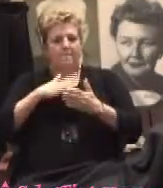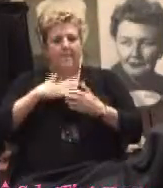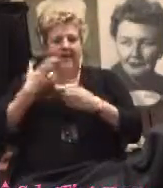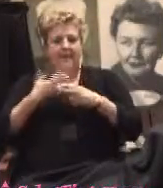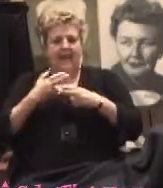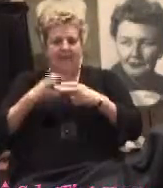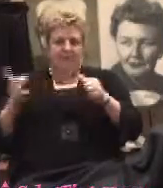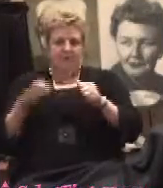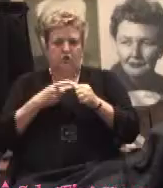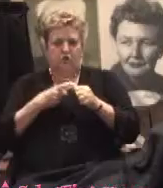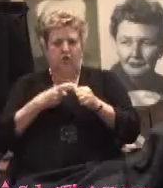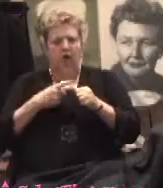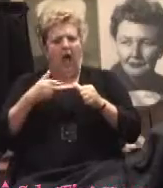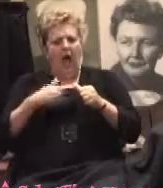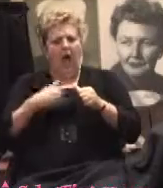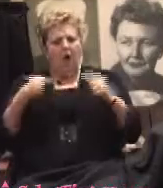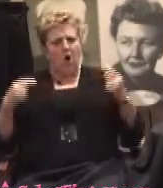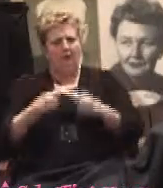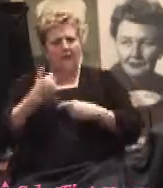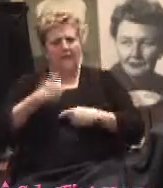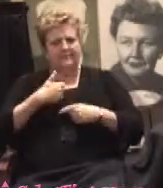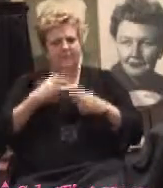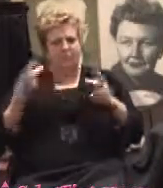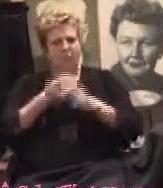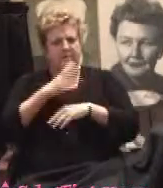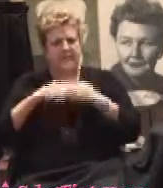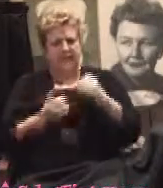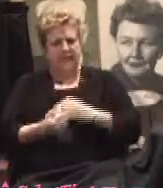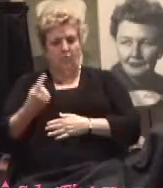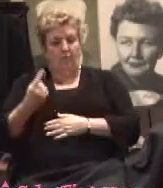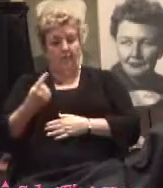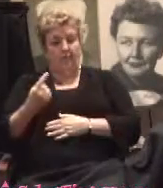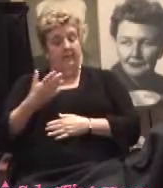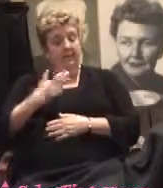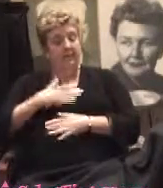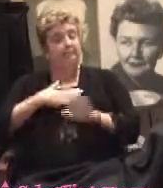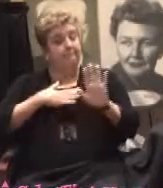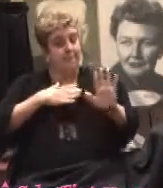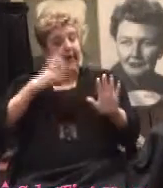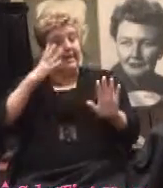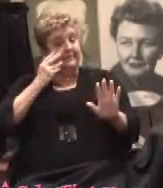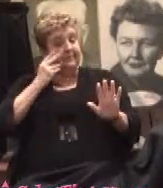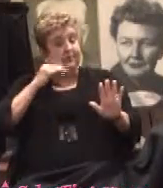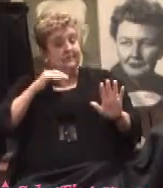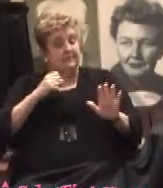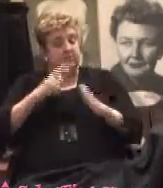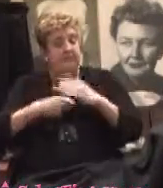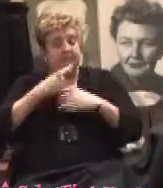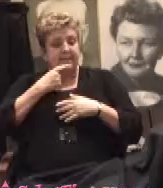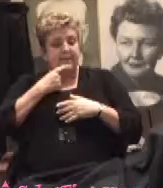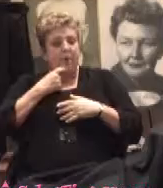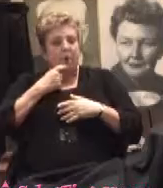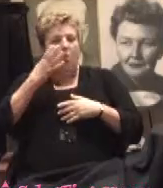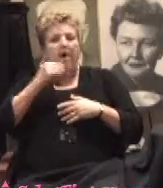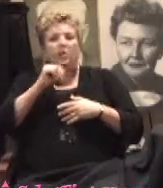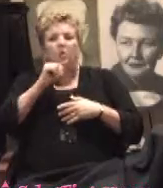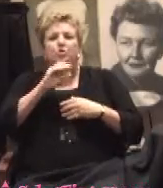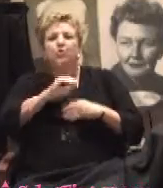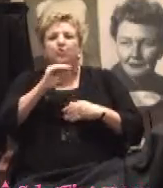hurt myself worse than anybody. My experience is, and what I say to my sponsees is, why don't you put your name last,